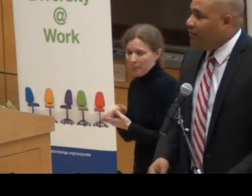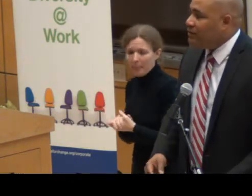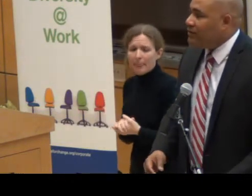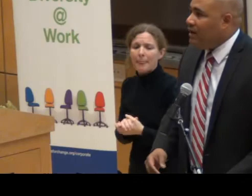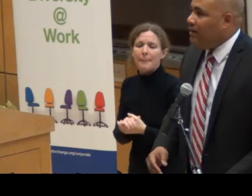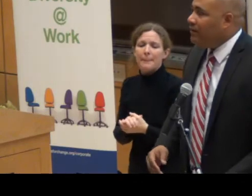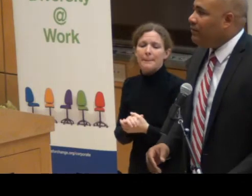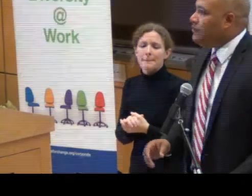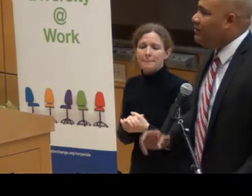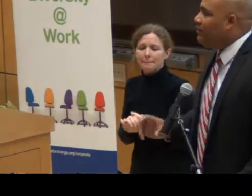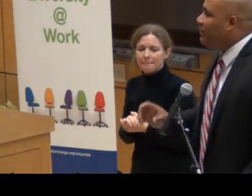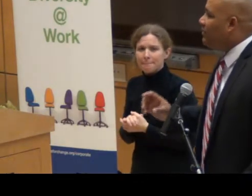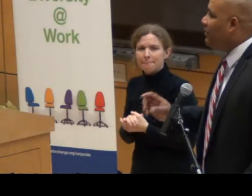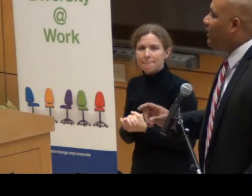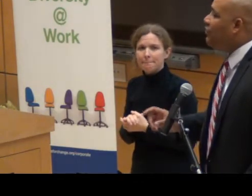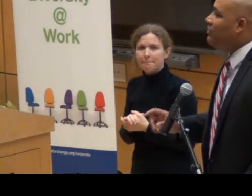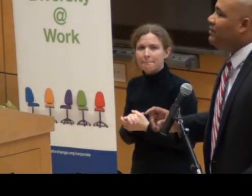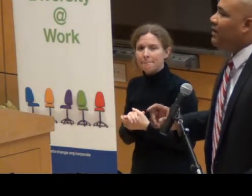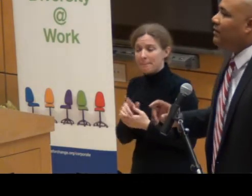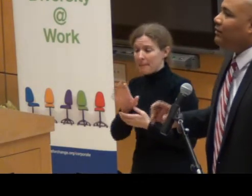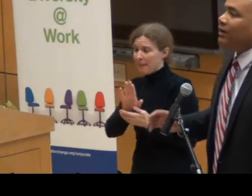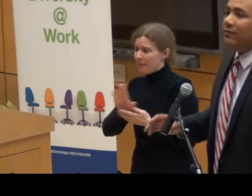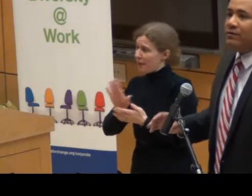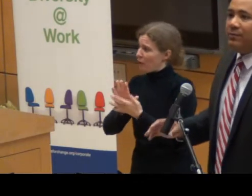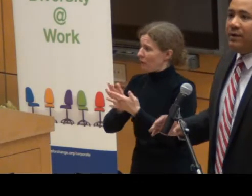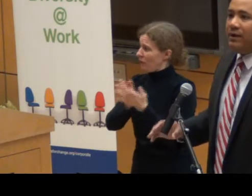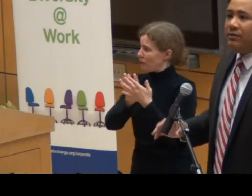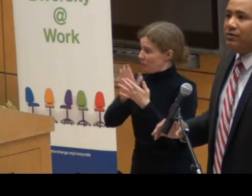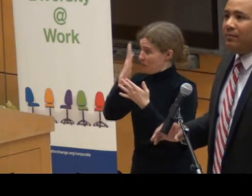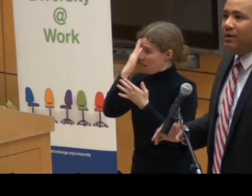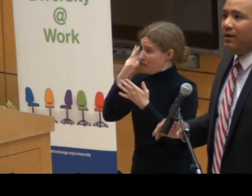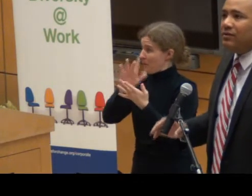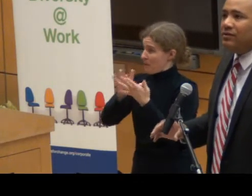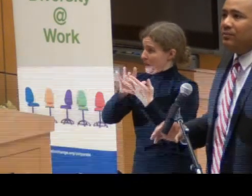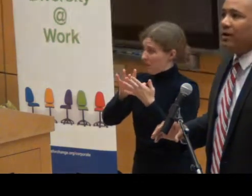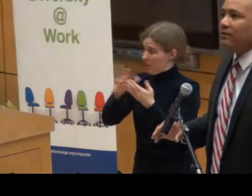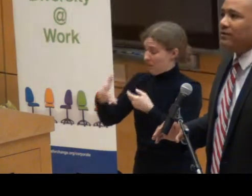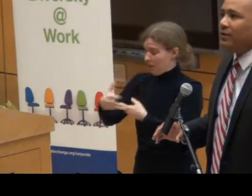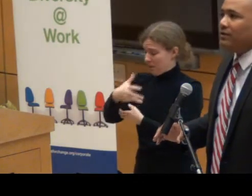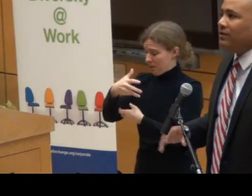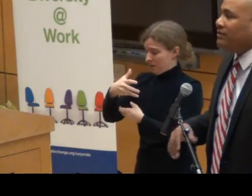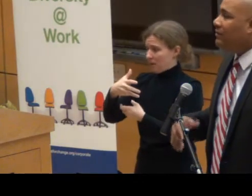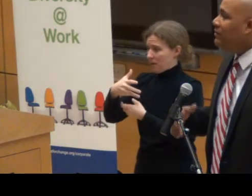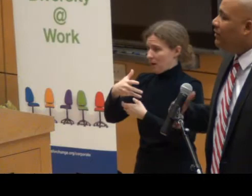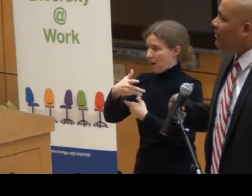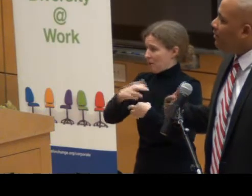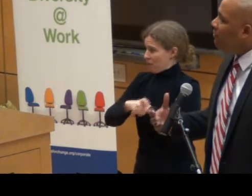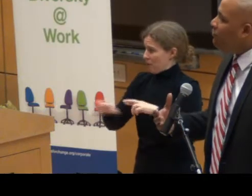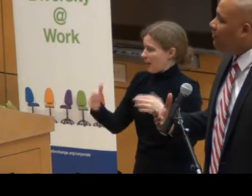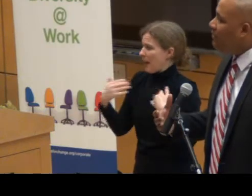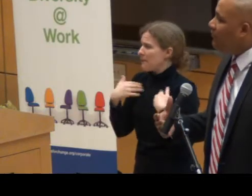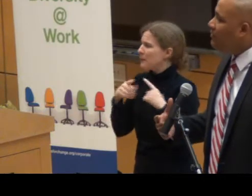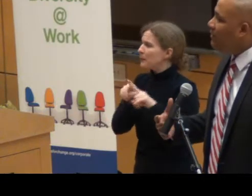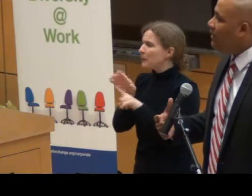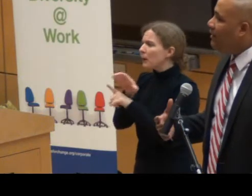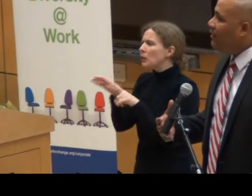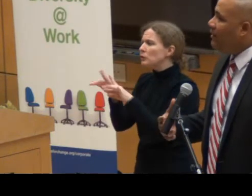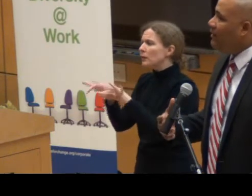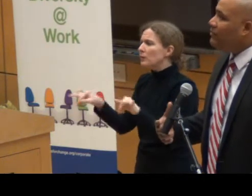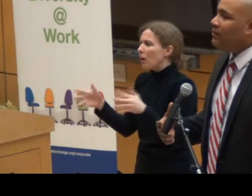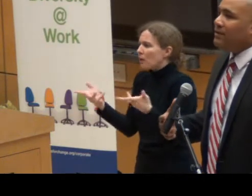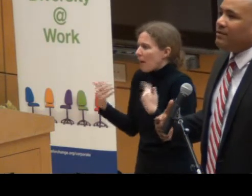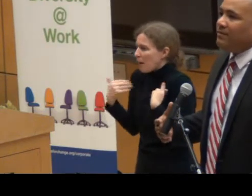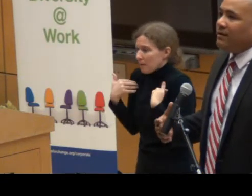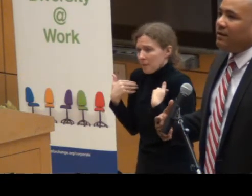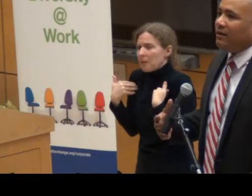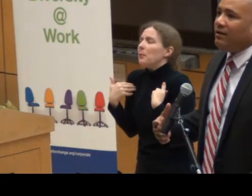you know, those connections that newcomers bring here to into the province of Ontario, and that cultural diversity